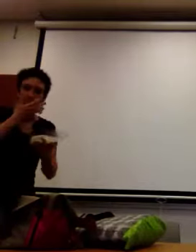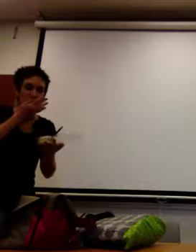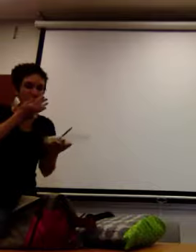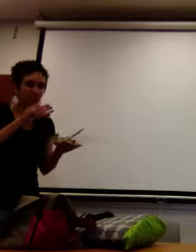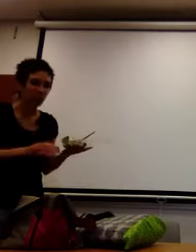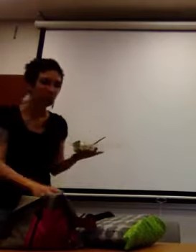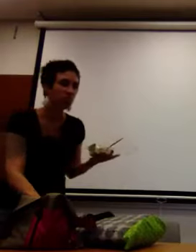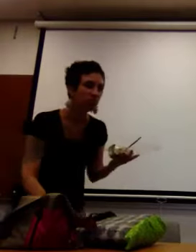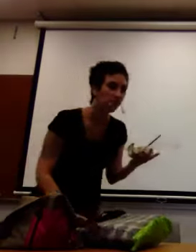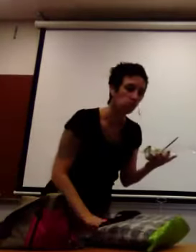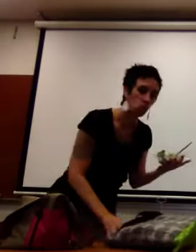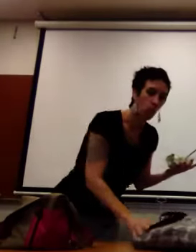No, Monday.